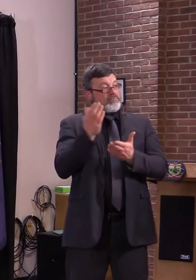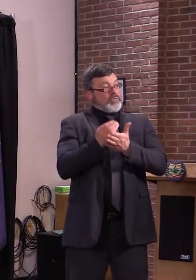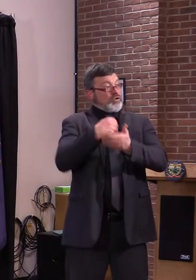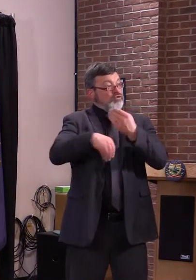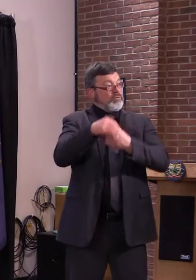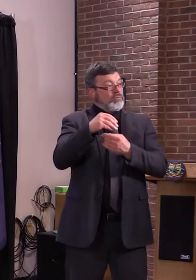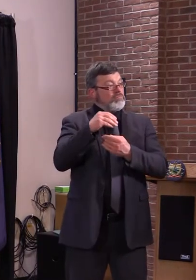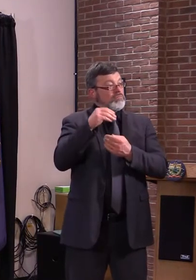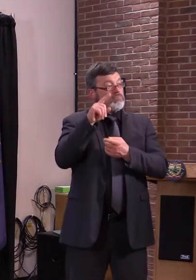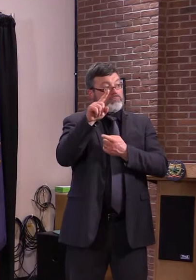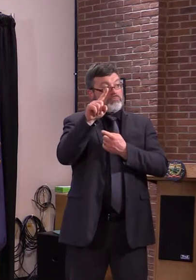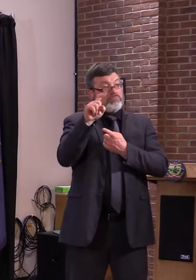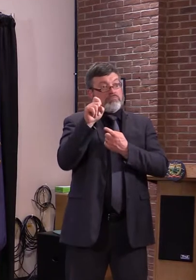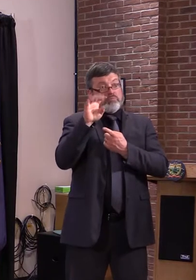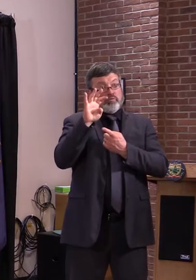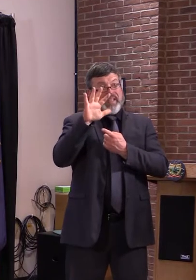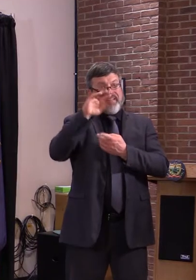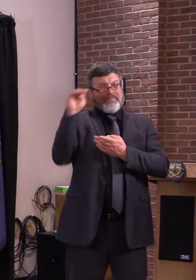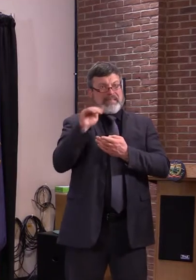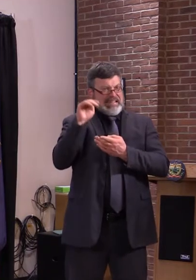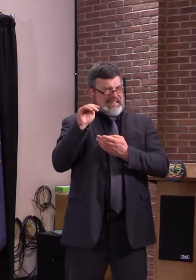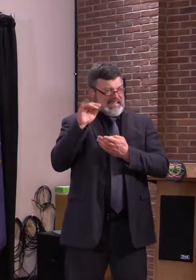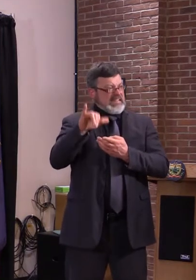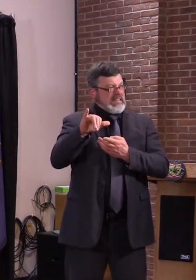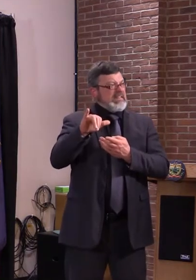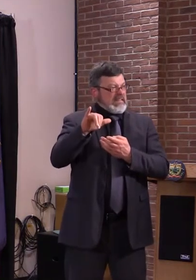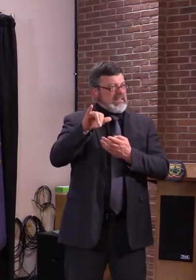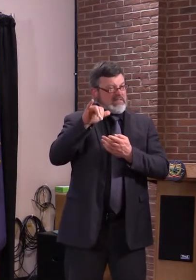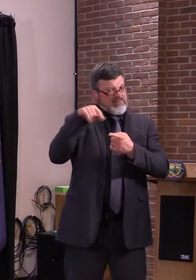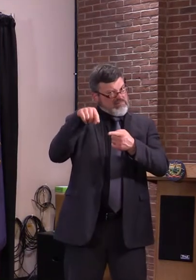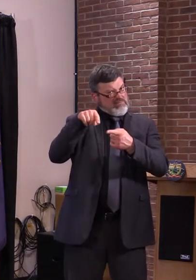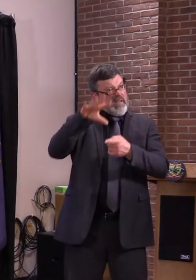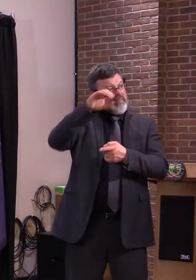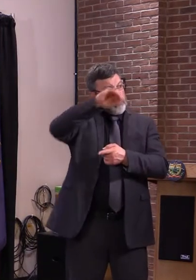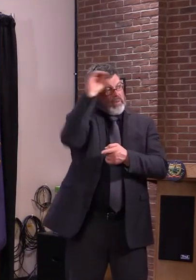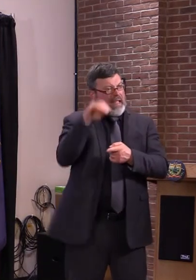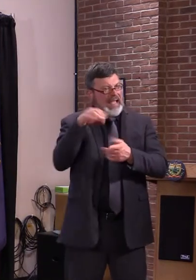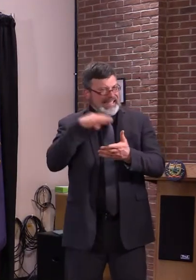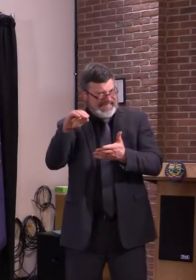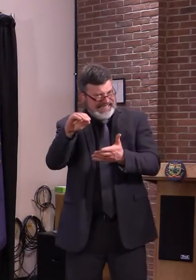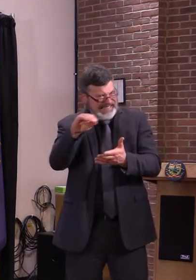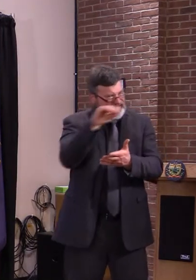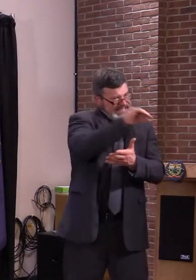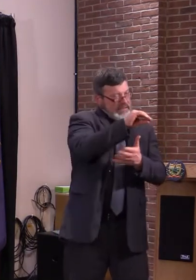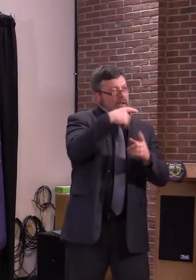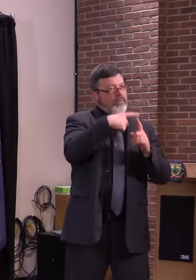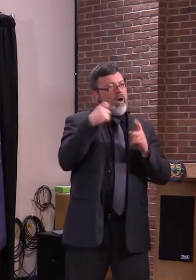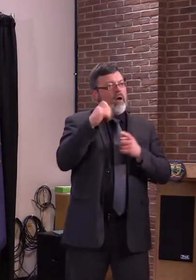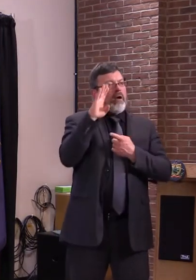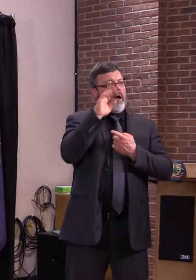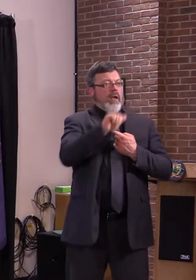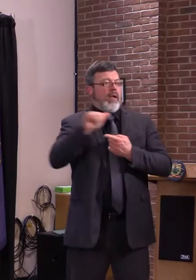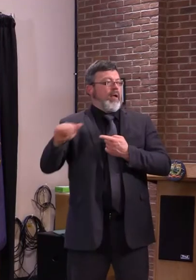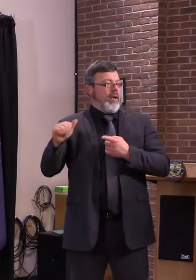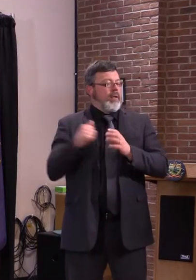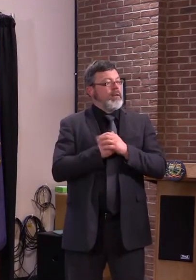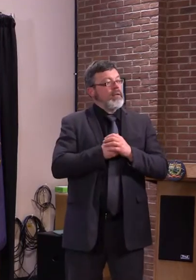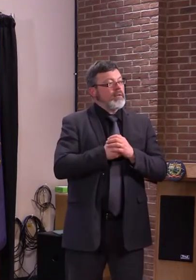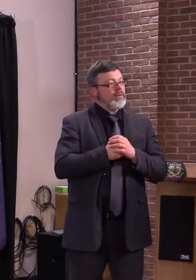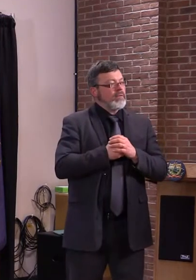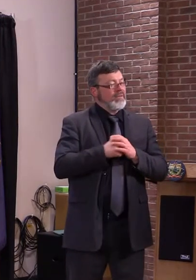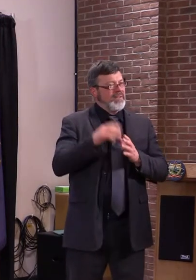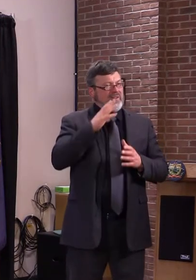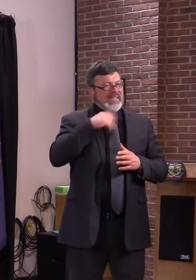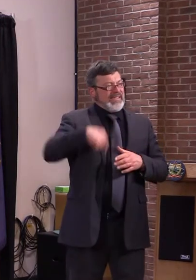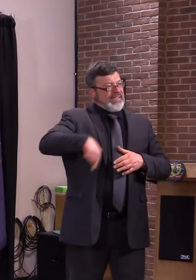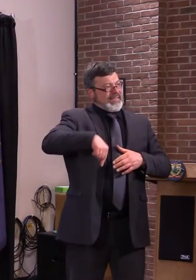housing package and put it in budget adjustment. Because we could and should begin this work